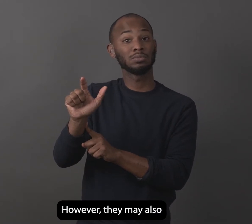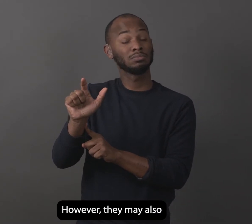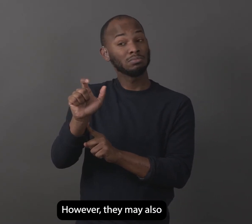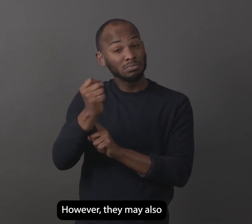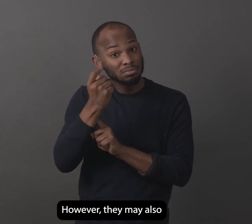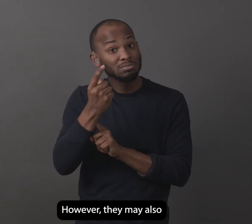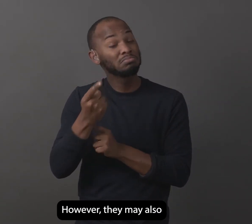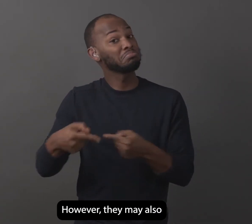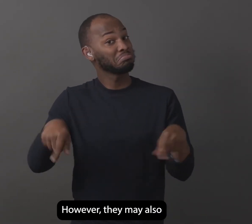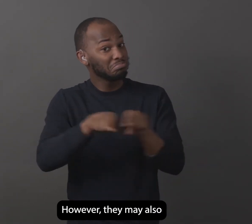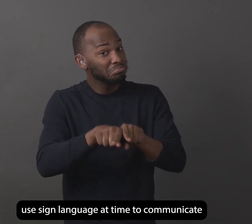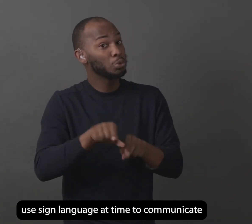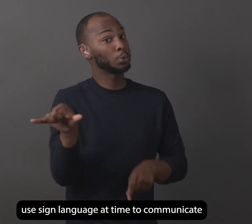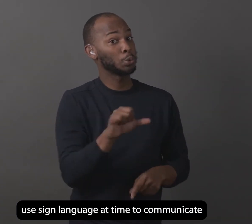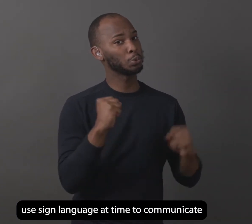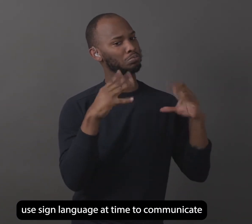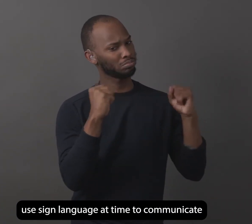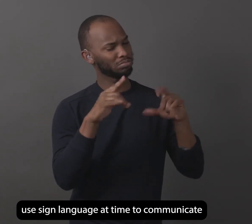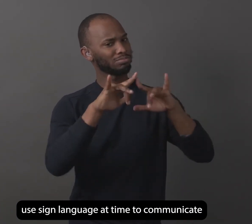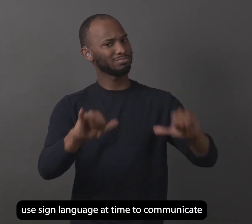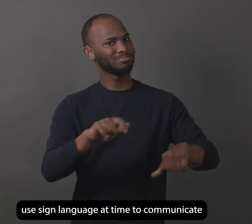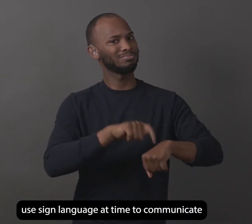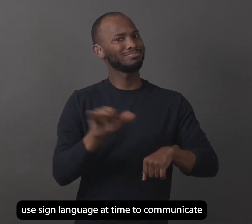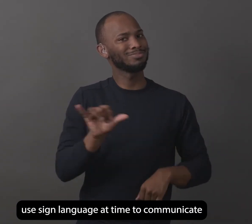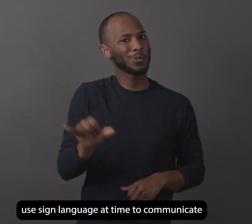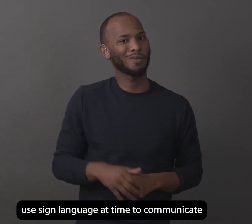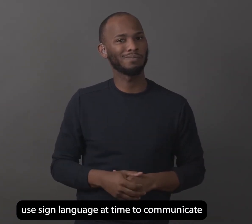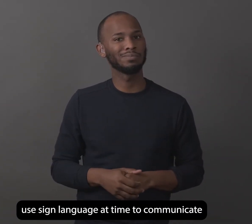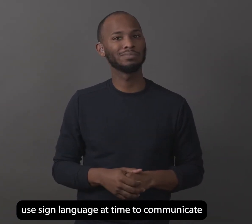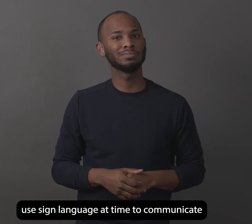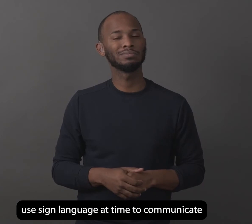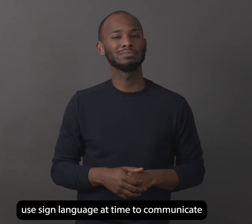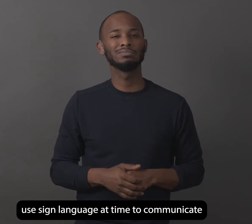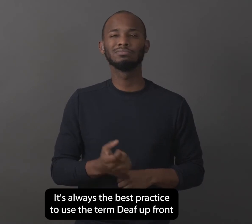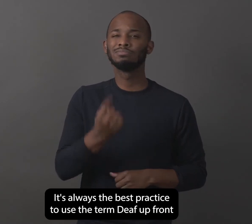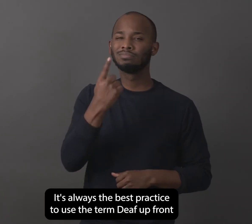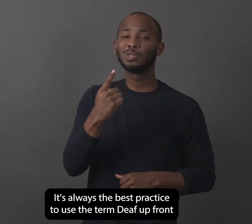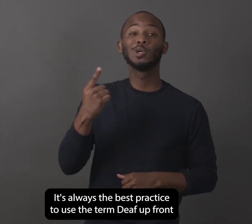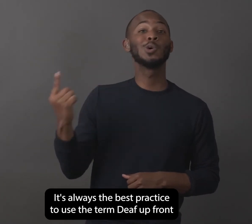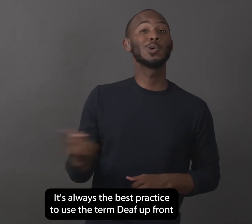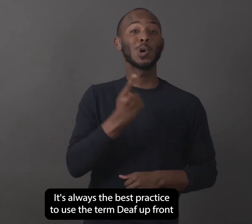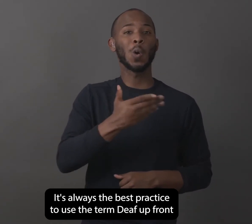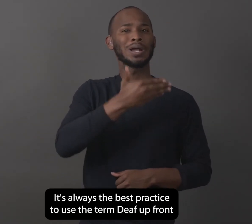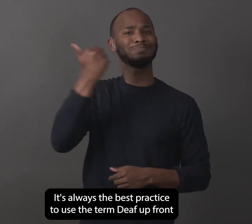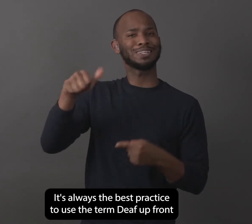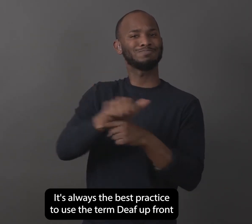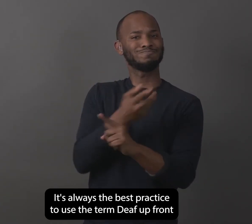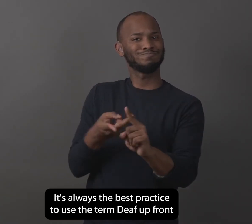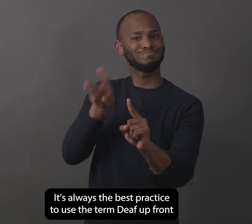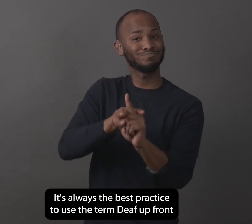However, they may also use sign language at times to communicate. It's always the best practice to use the term